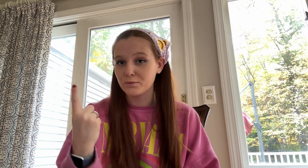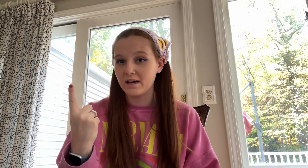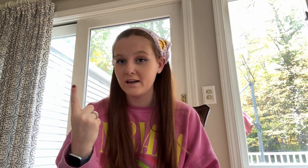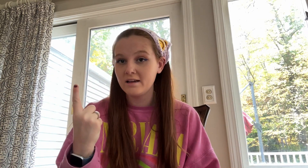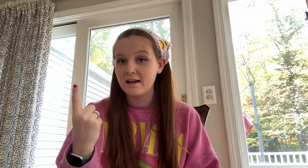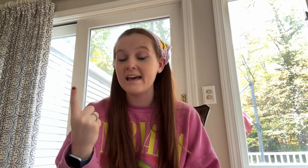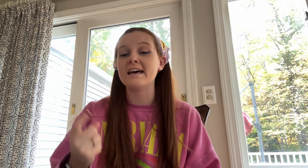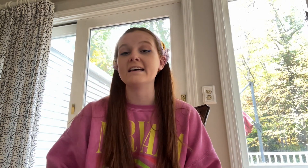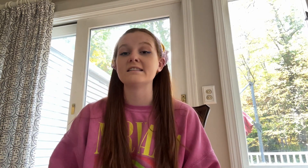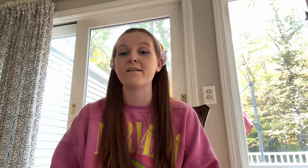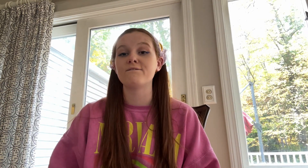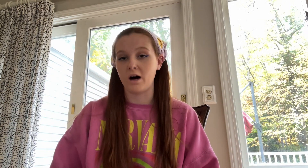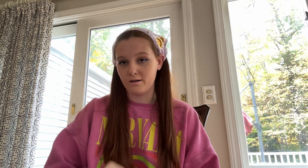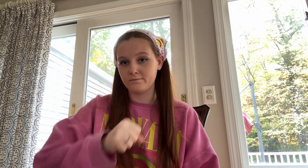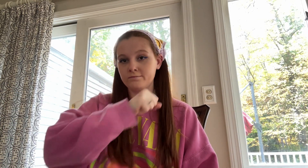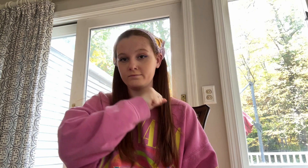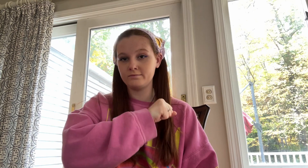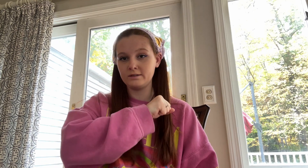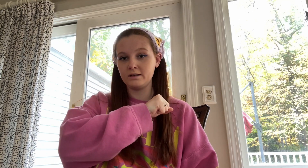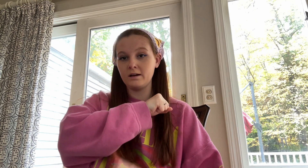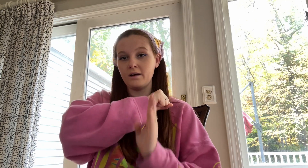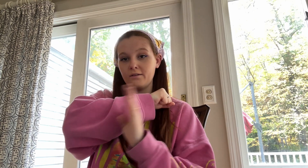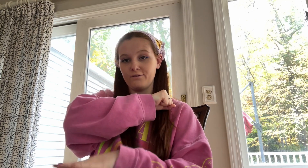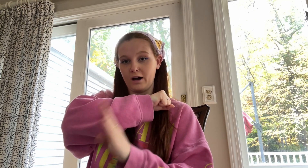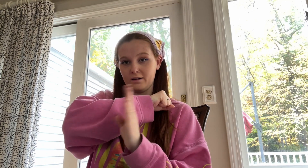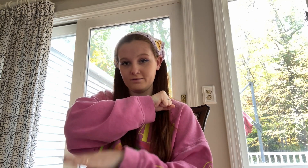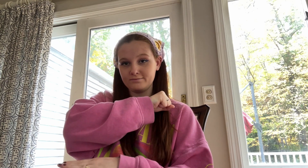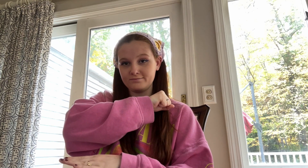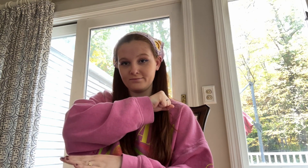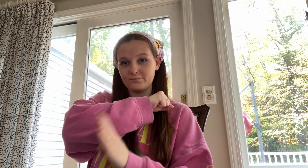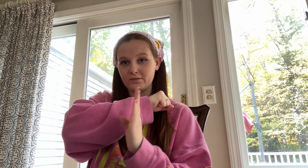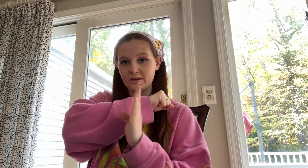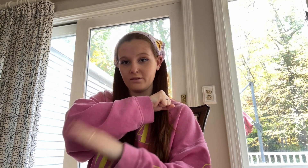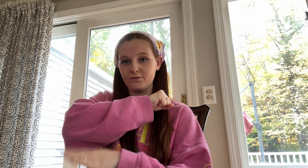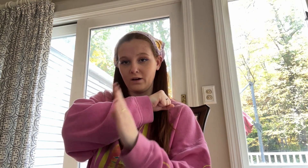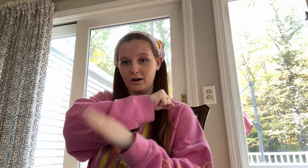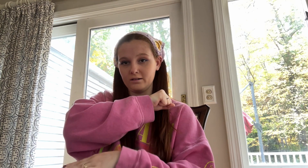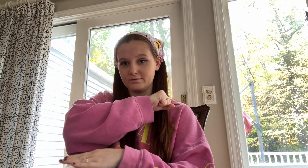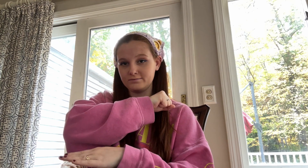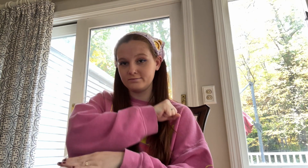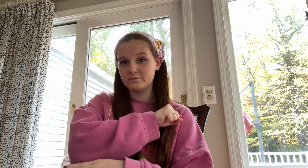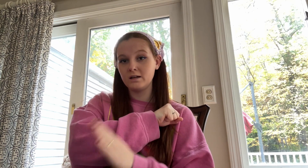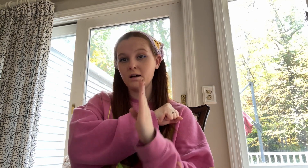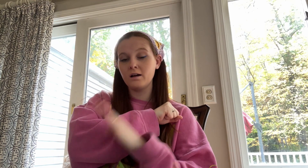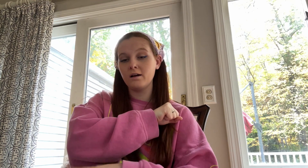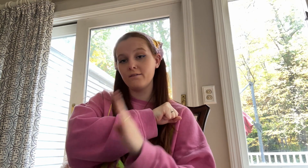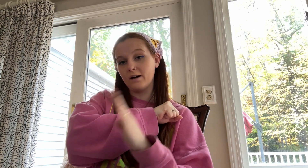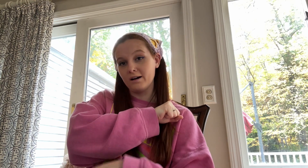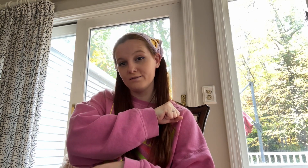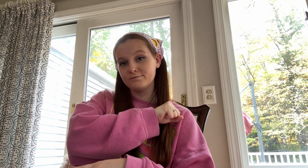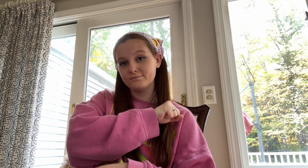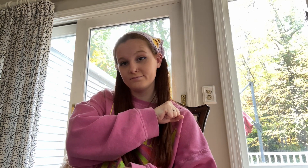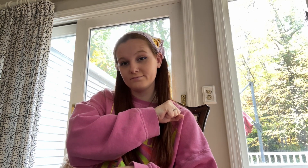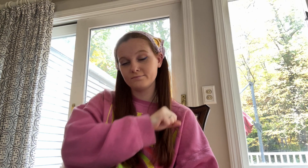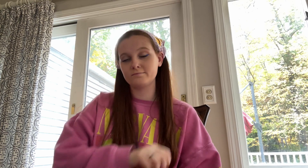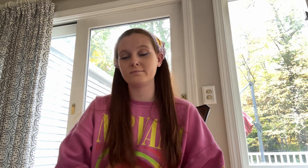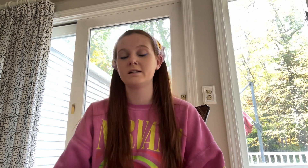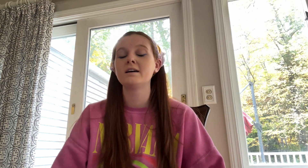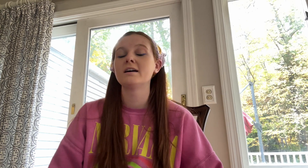one is fall. Fall. Fall. Fall.